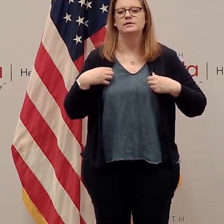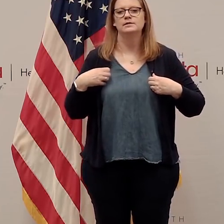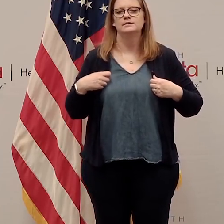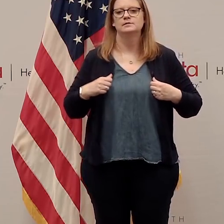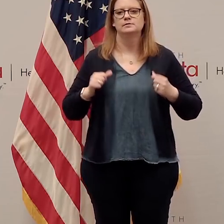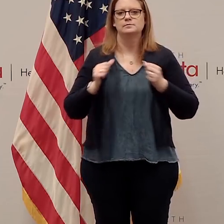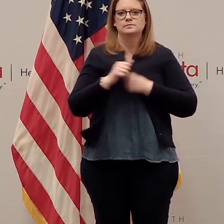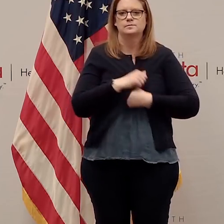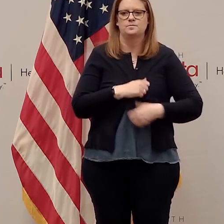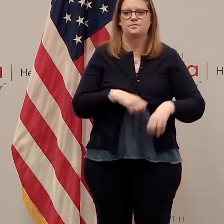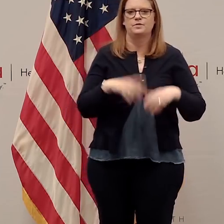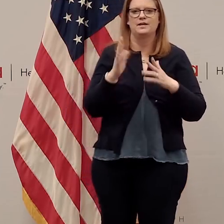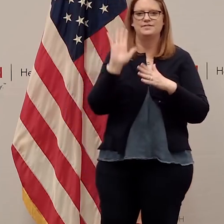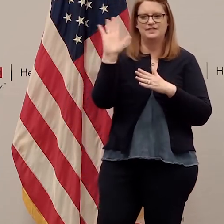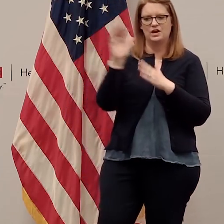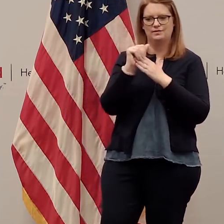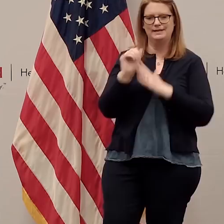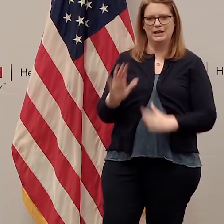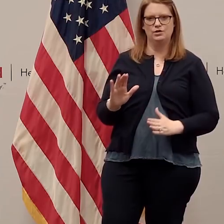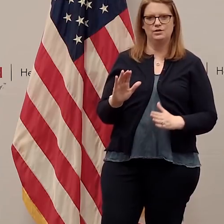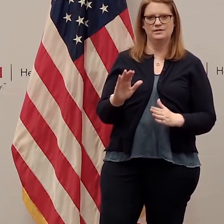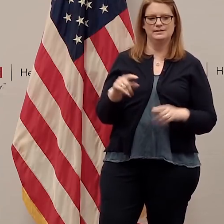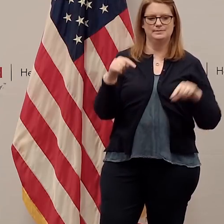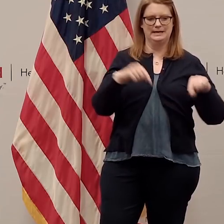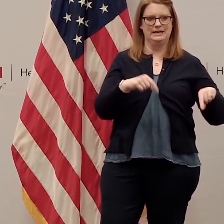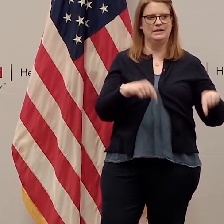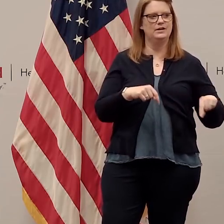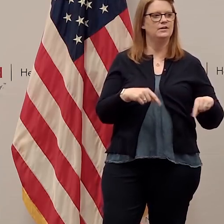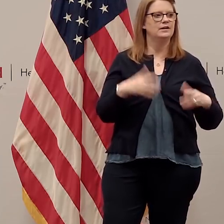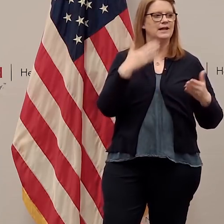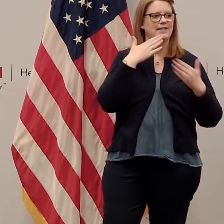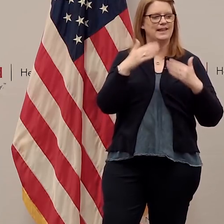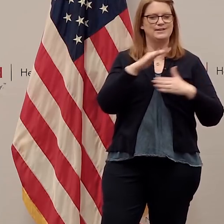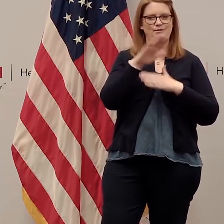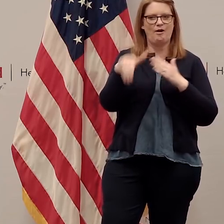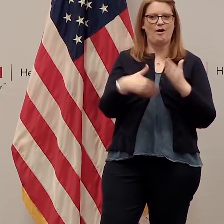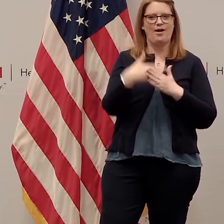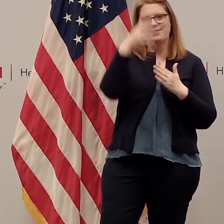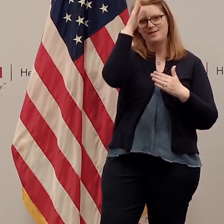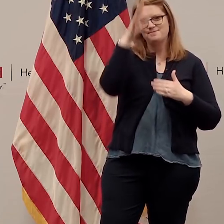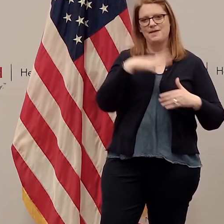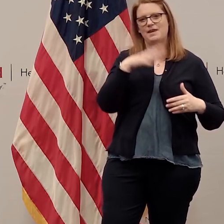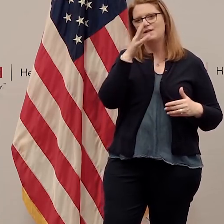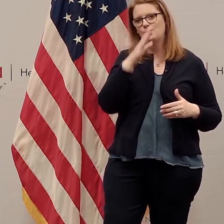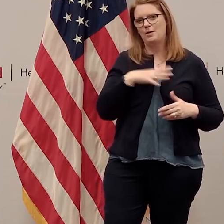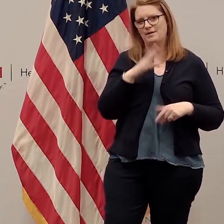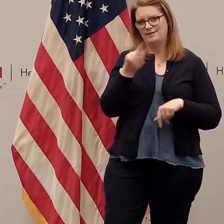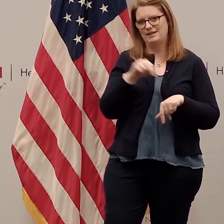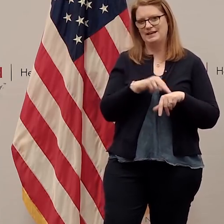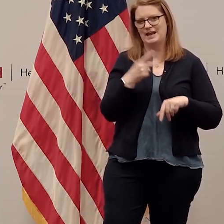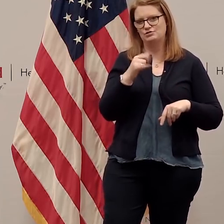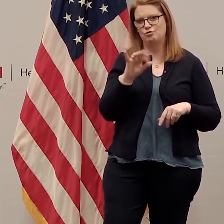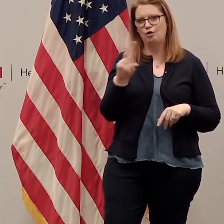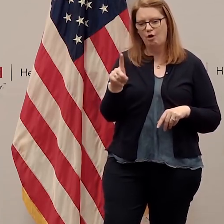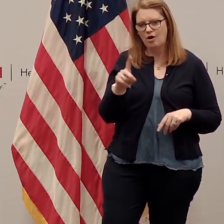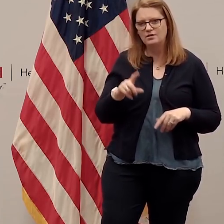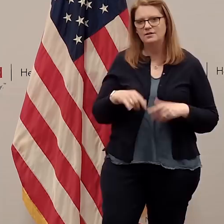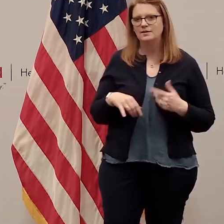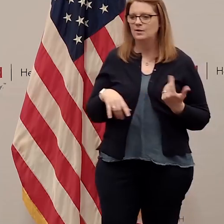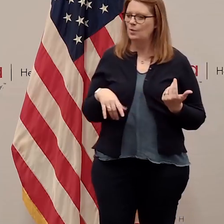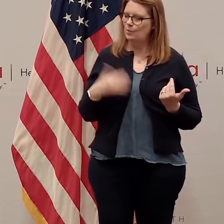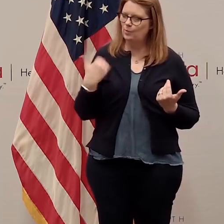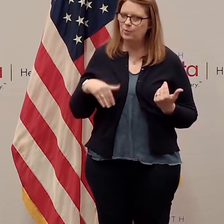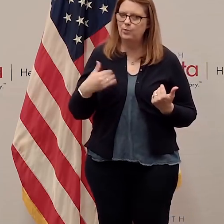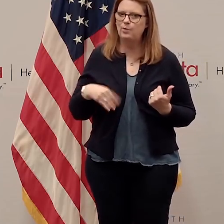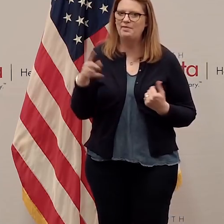Their leader has been at this podium, but I want to say thank you to all the men and women of the North Dakota National Guard. They're on the front lines of this fight